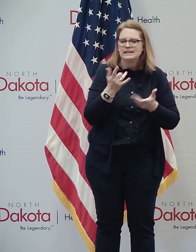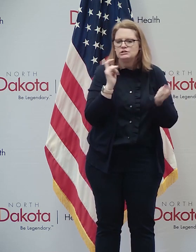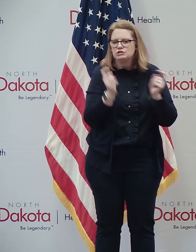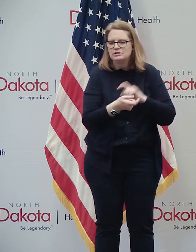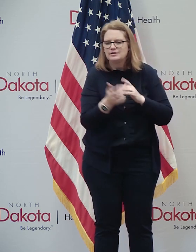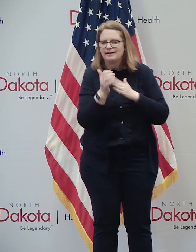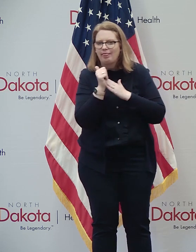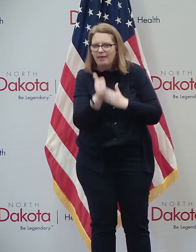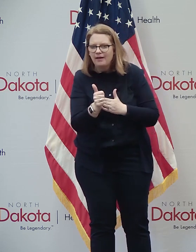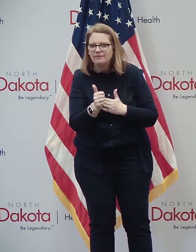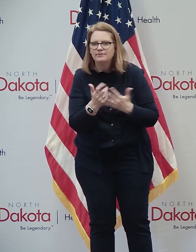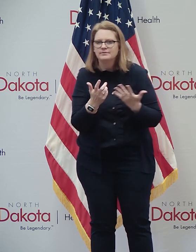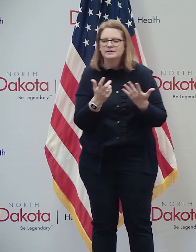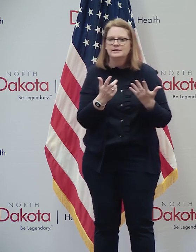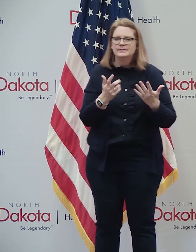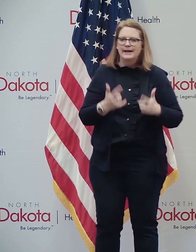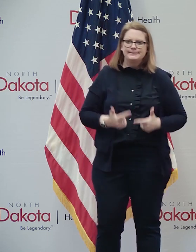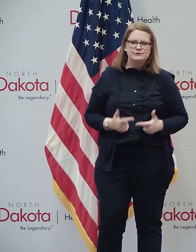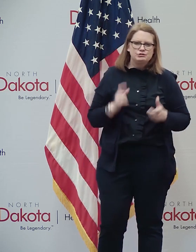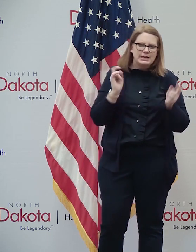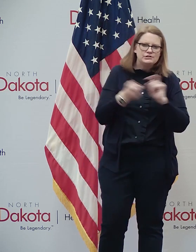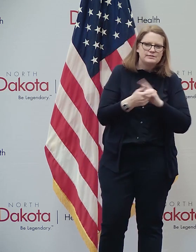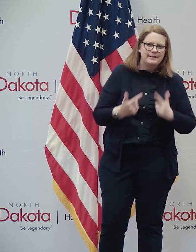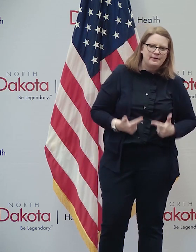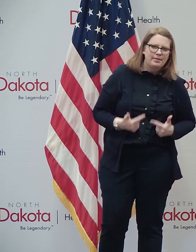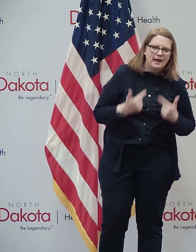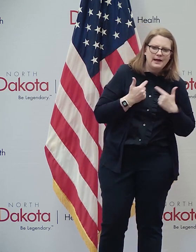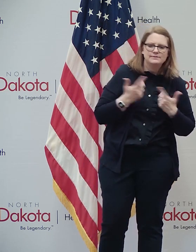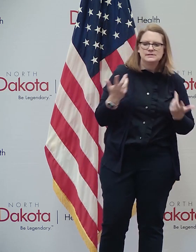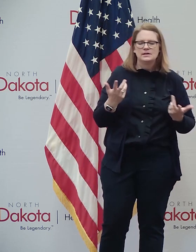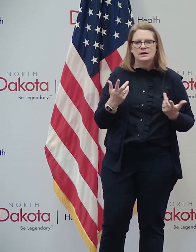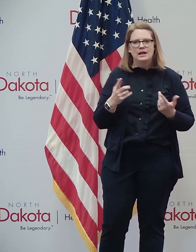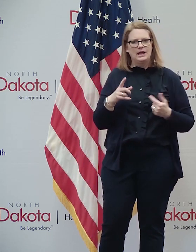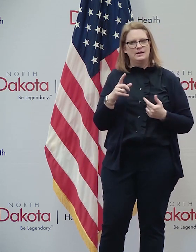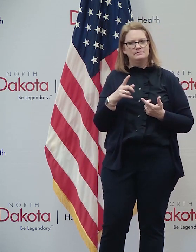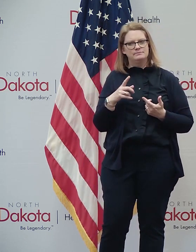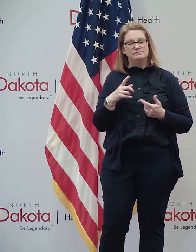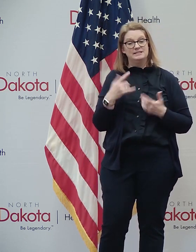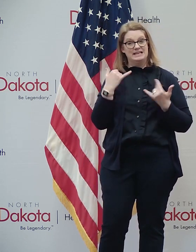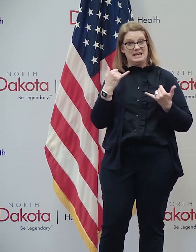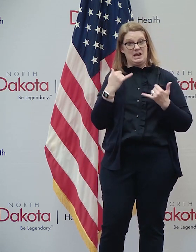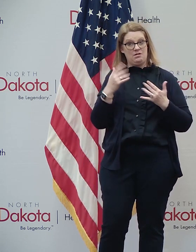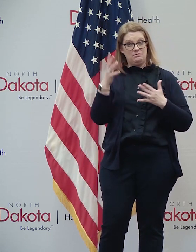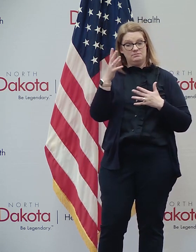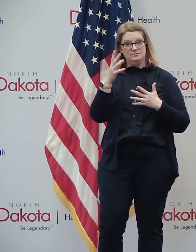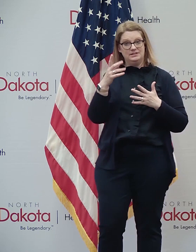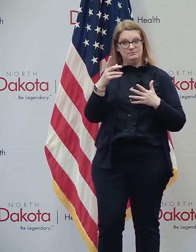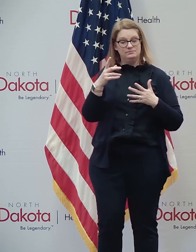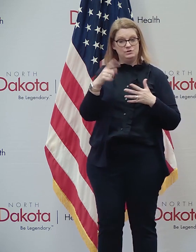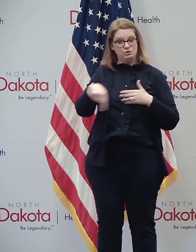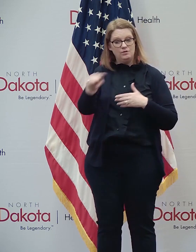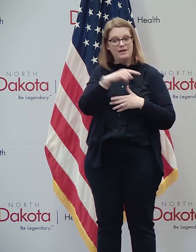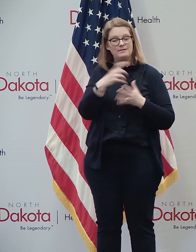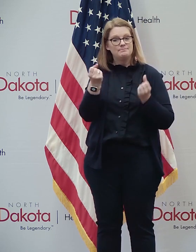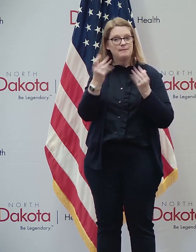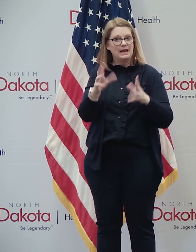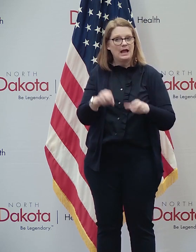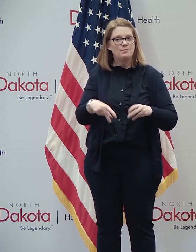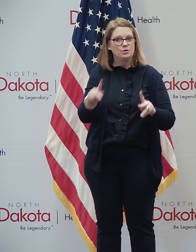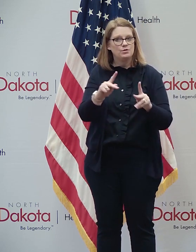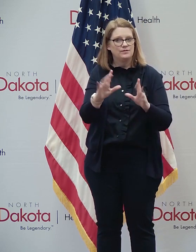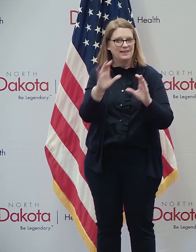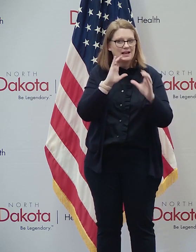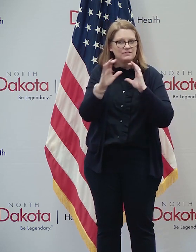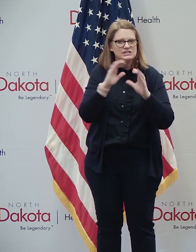accurate, and minimizes anxiety and fear. And I'm sure as a parent, you've had many opportunities for those conversations, but this